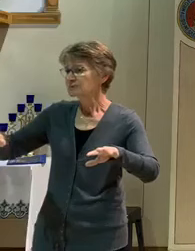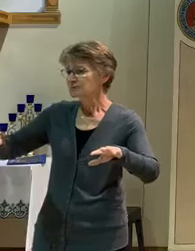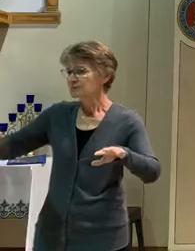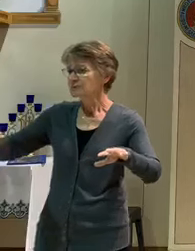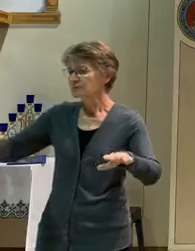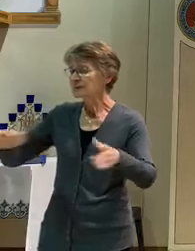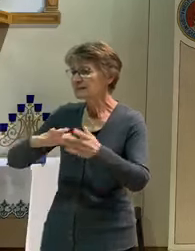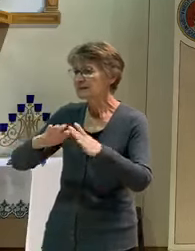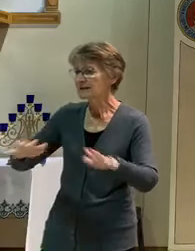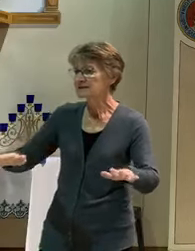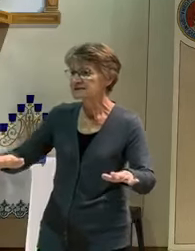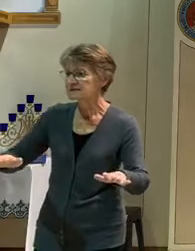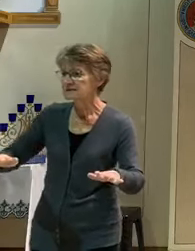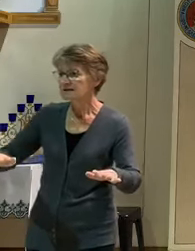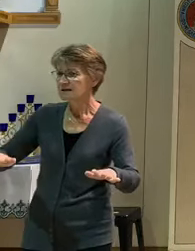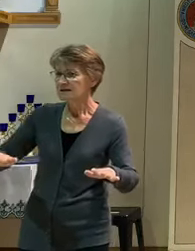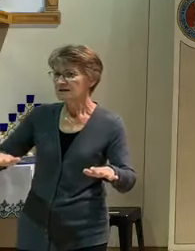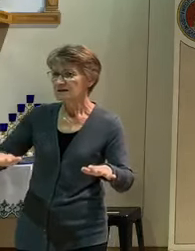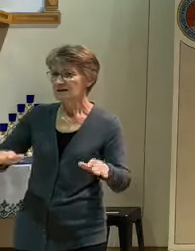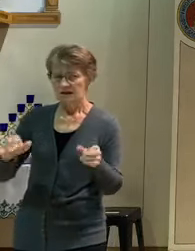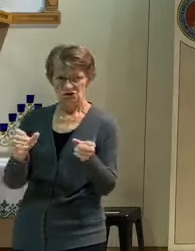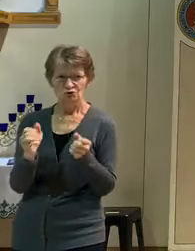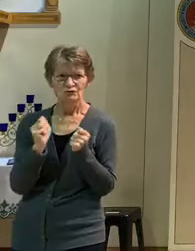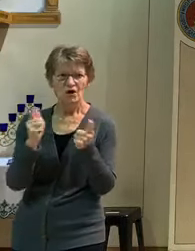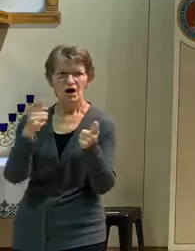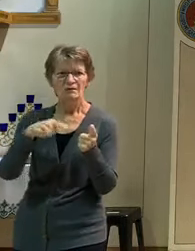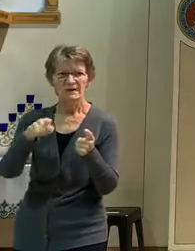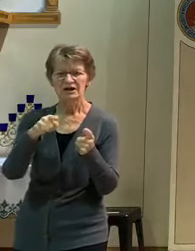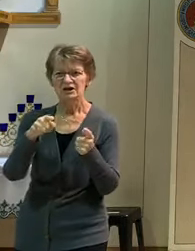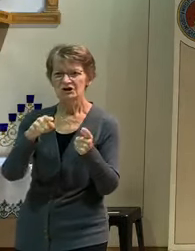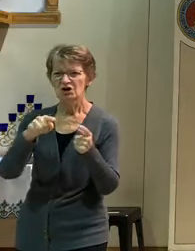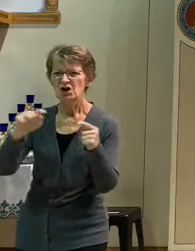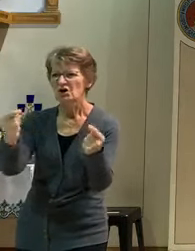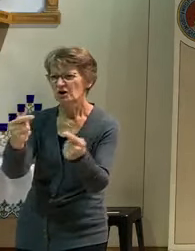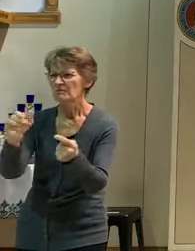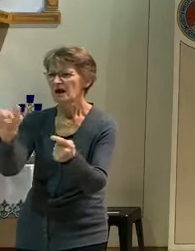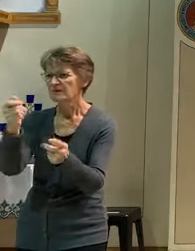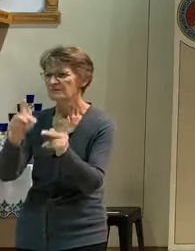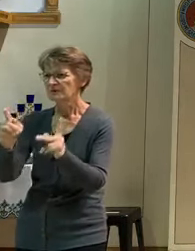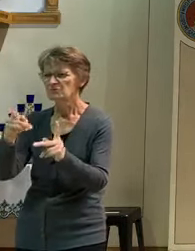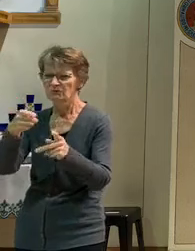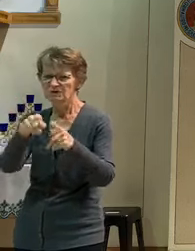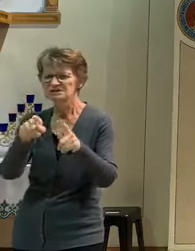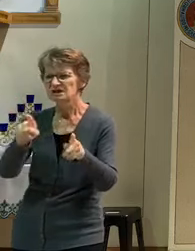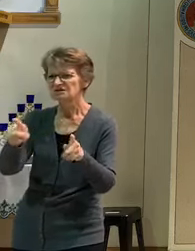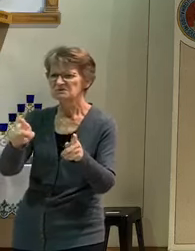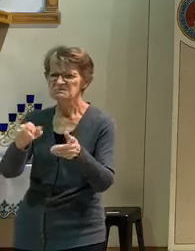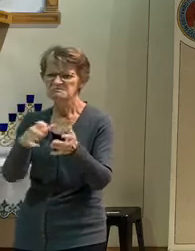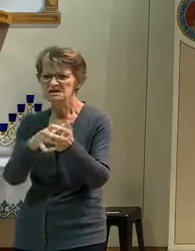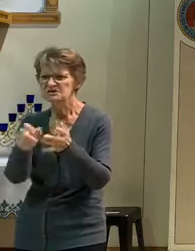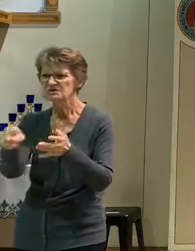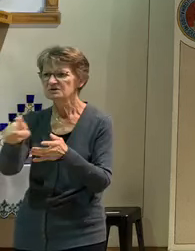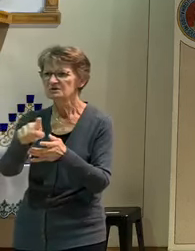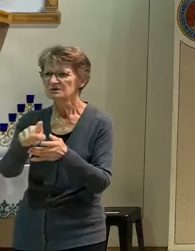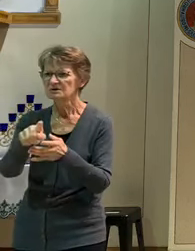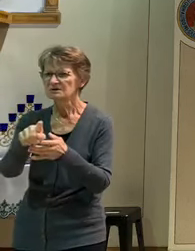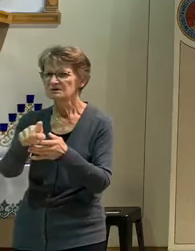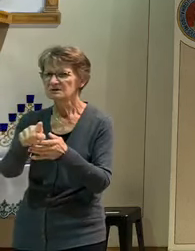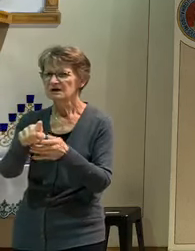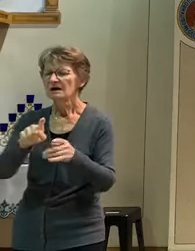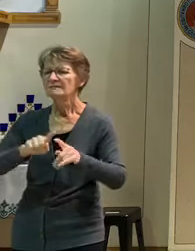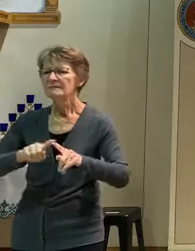and on and on and on. We've all been hurt. We've been hurt by somebody. And the one thing